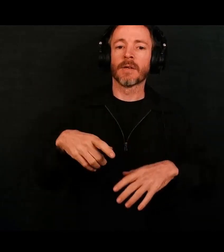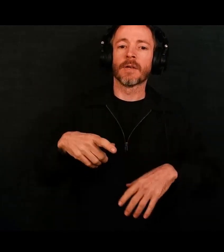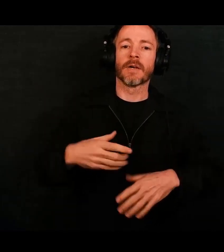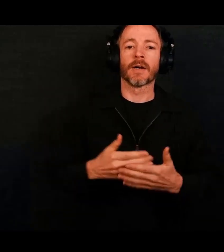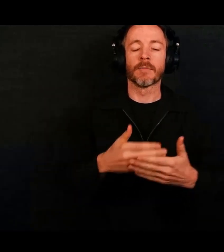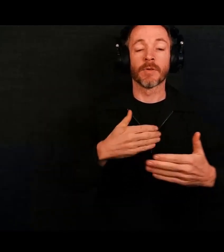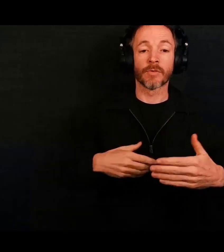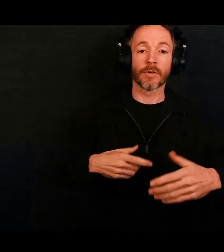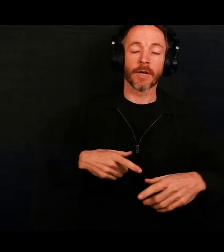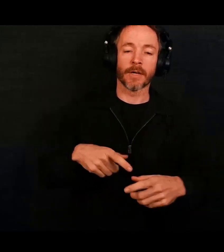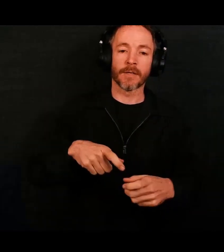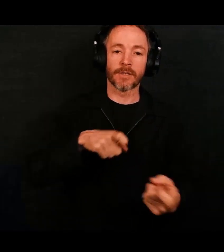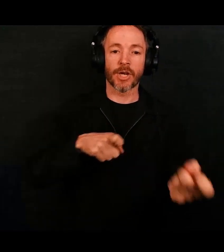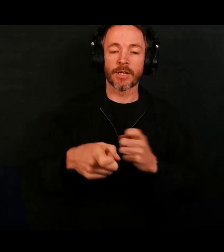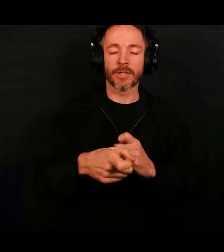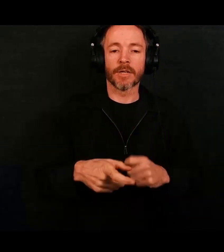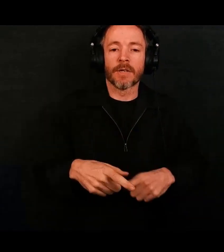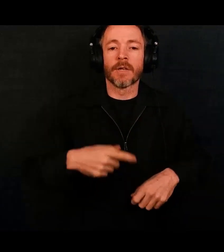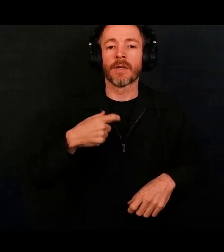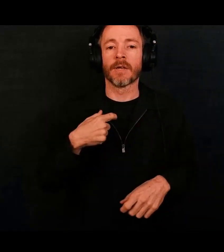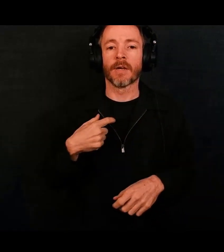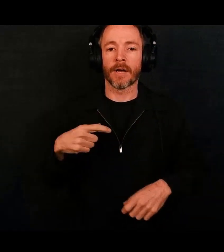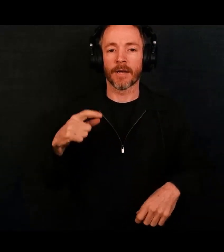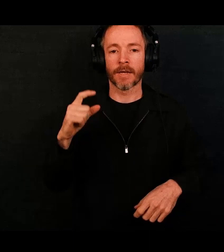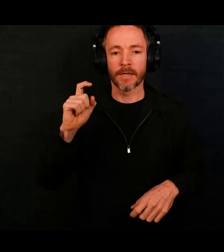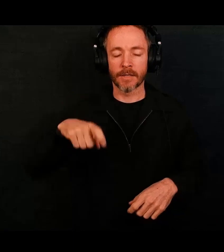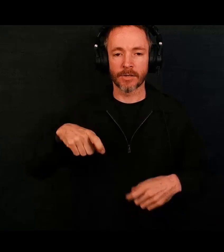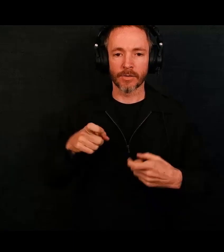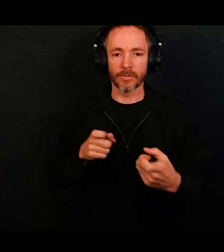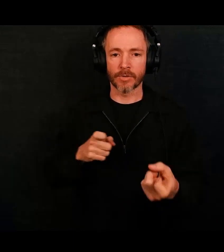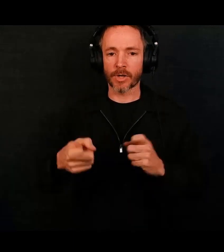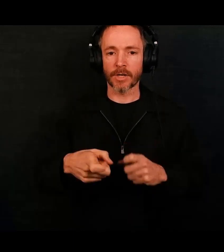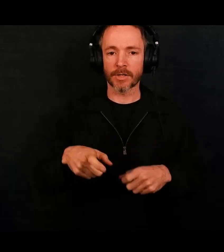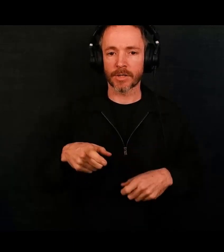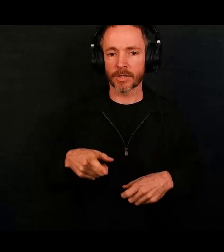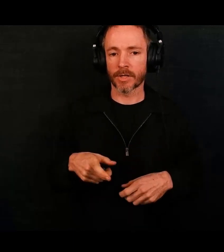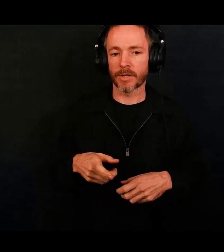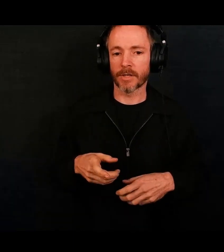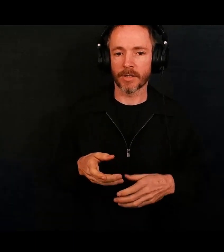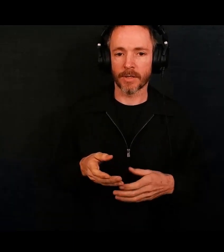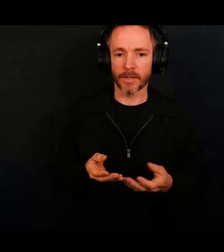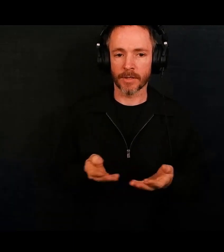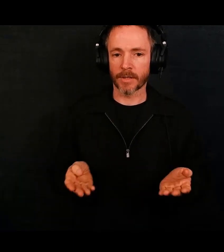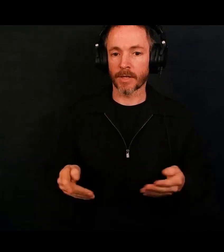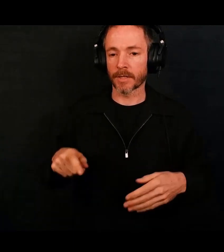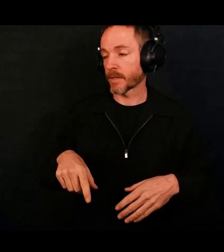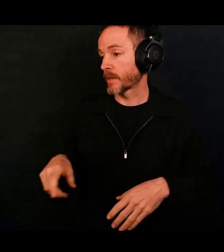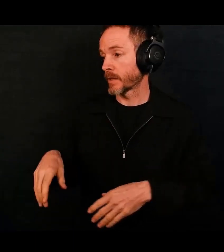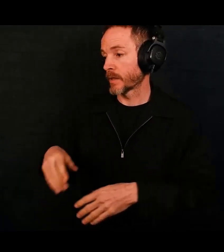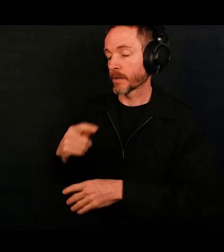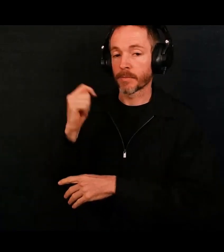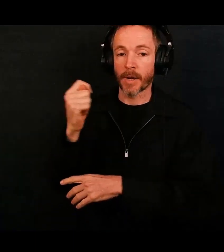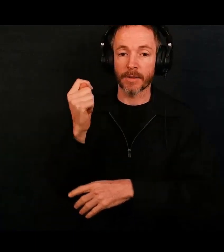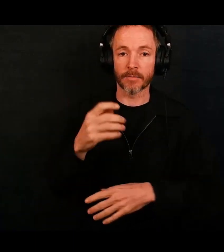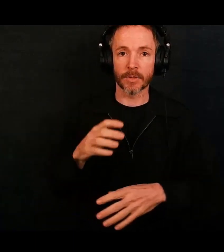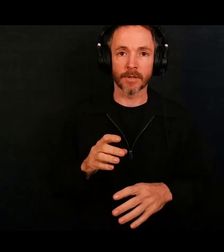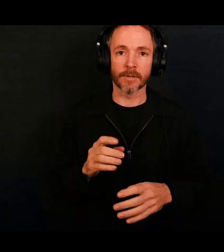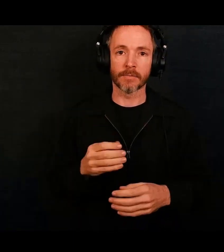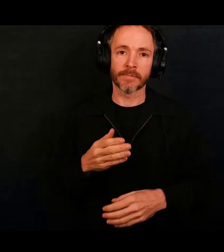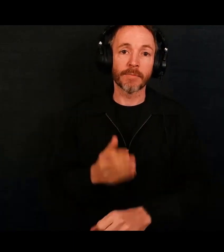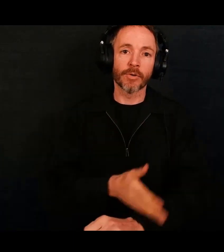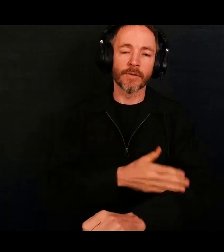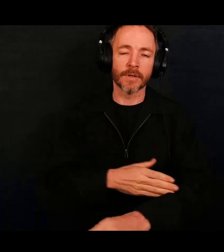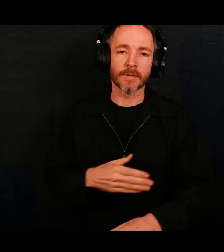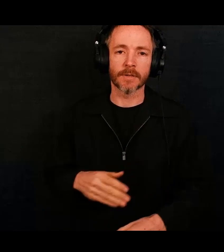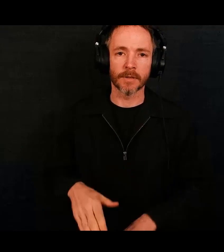seat before I change it. I need to change things in the bathroom